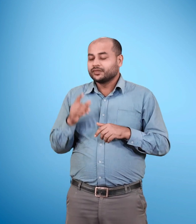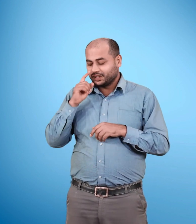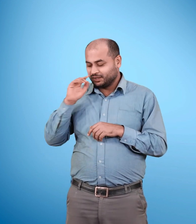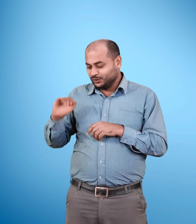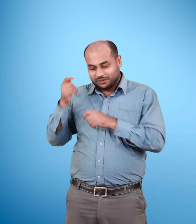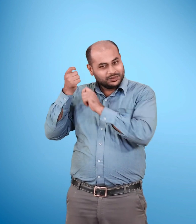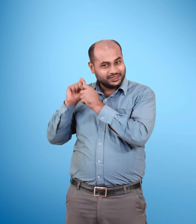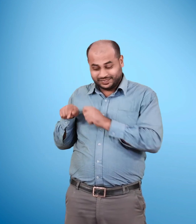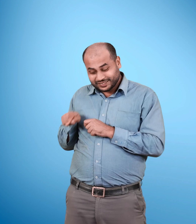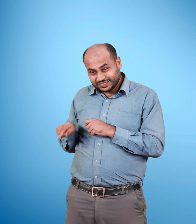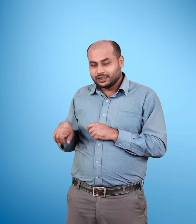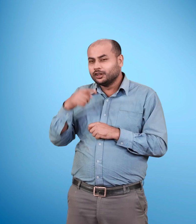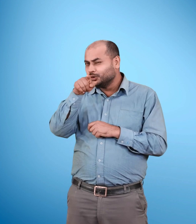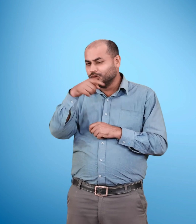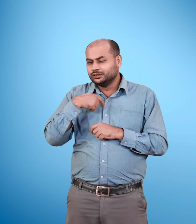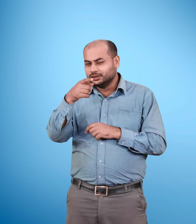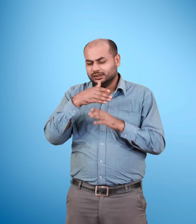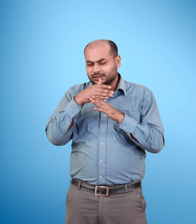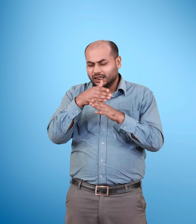Paheli wants to share a concern with you.